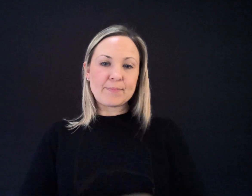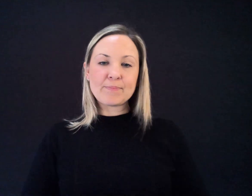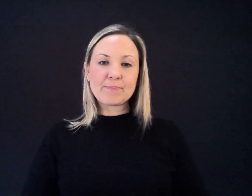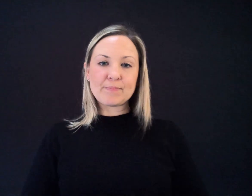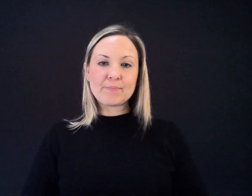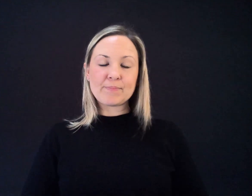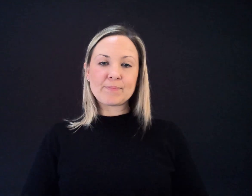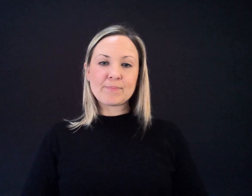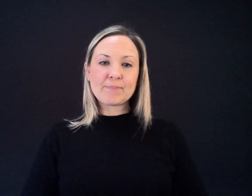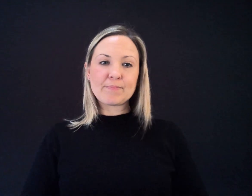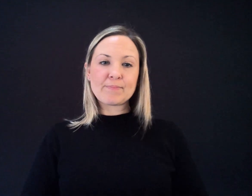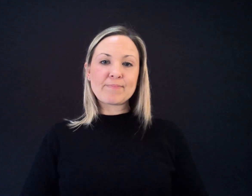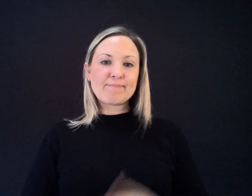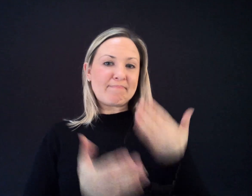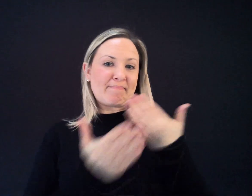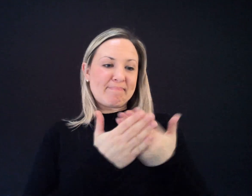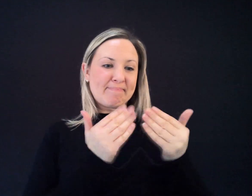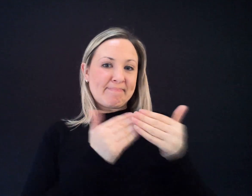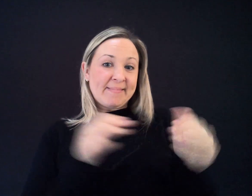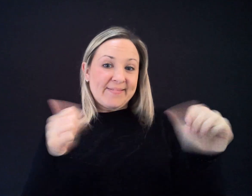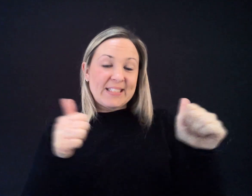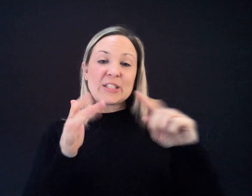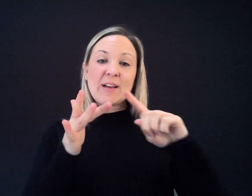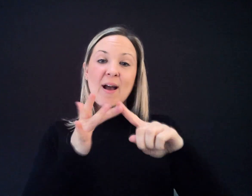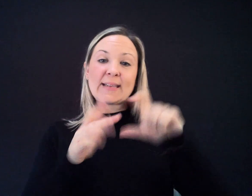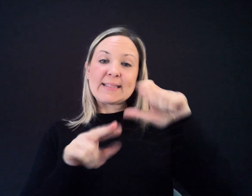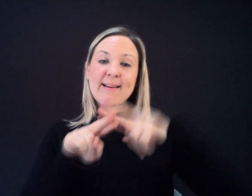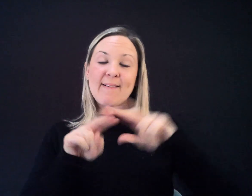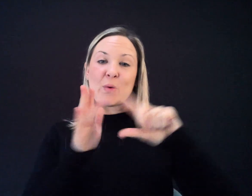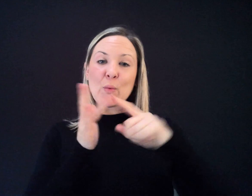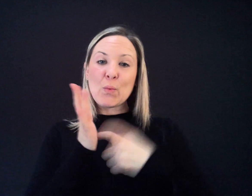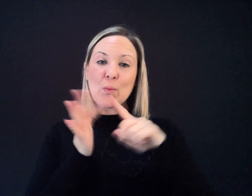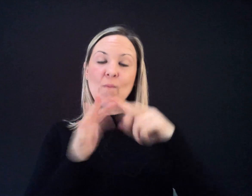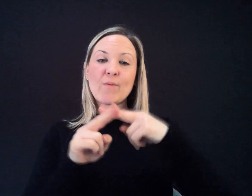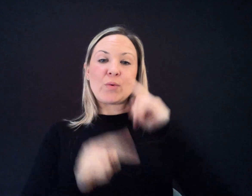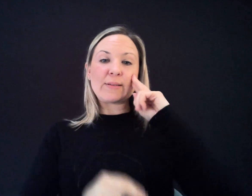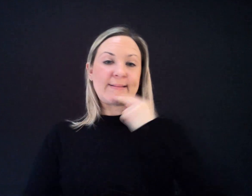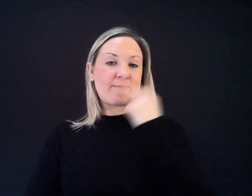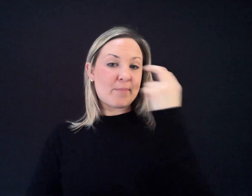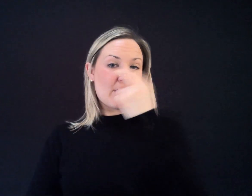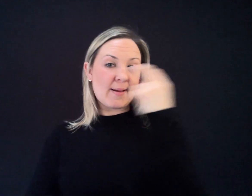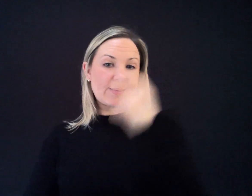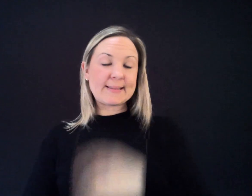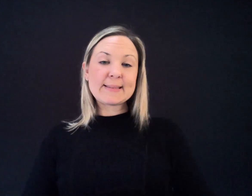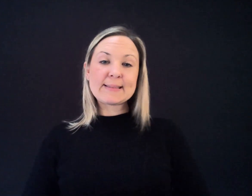We are on the finishing straight to the ICF core sets for deafblindness. But what is